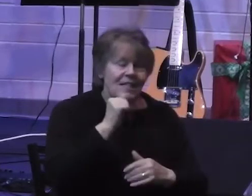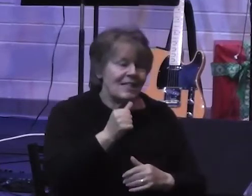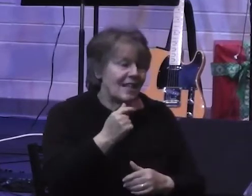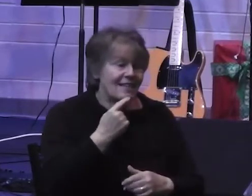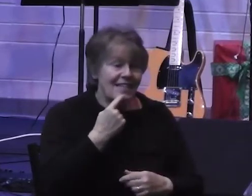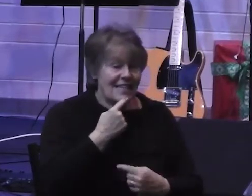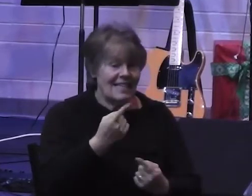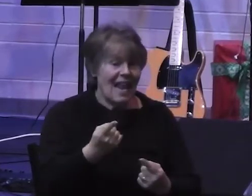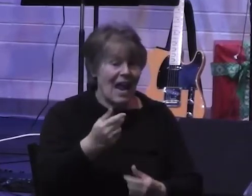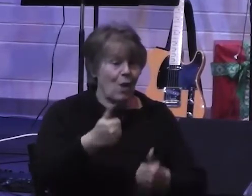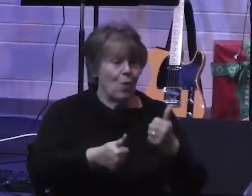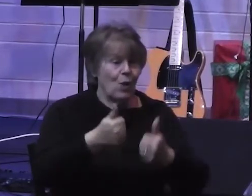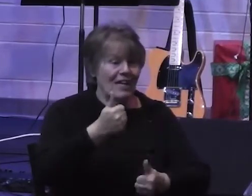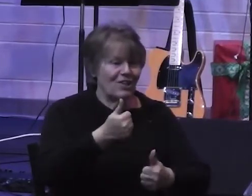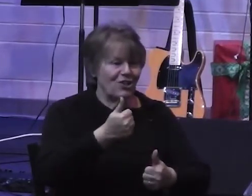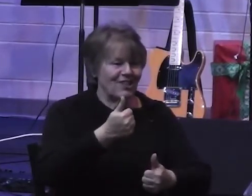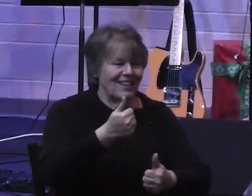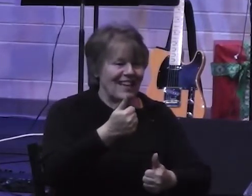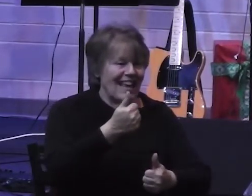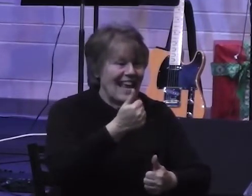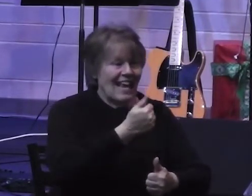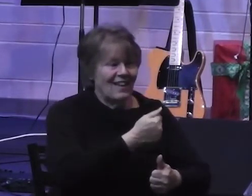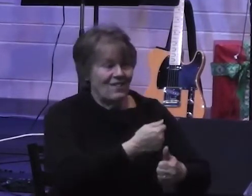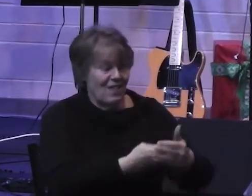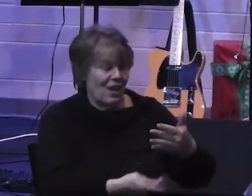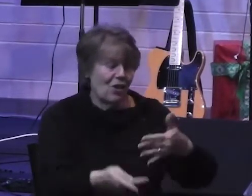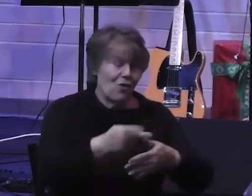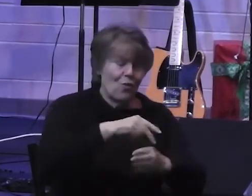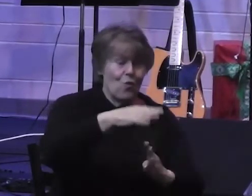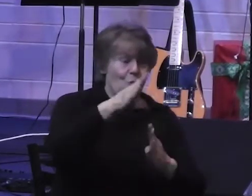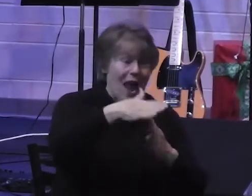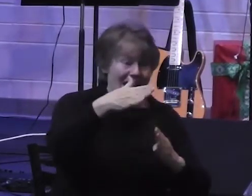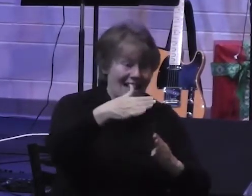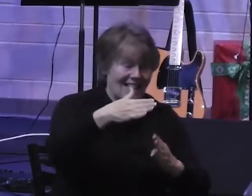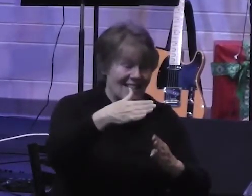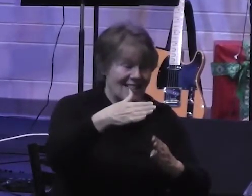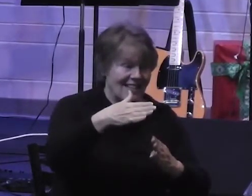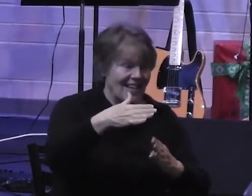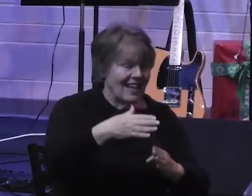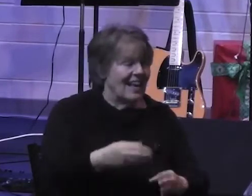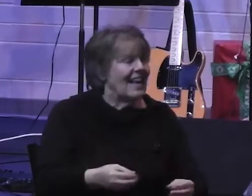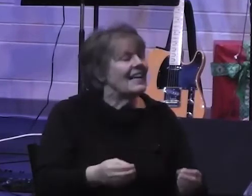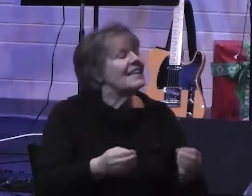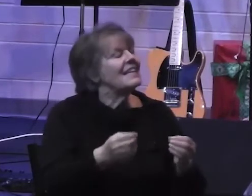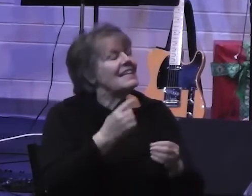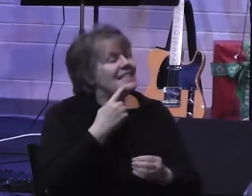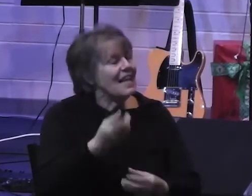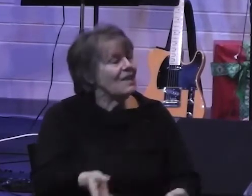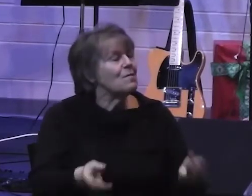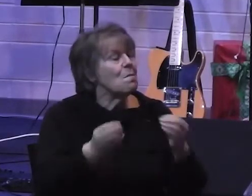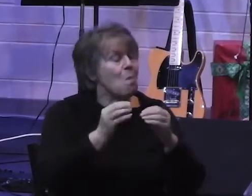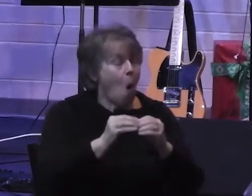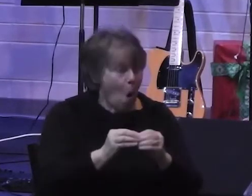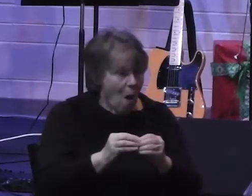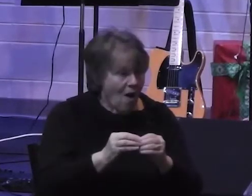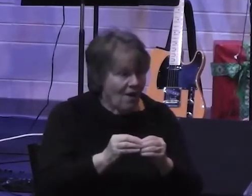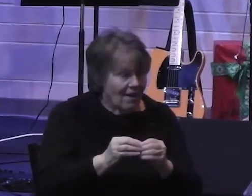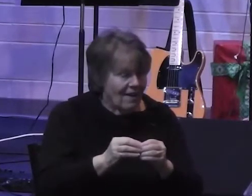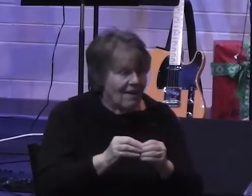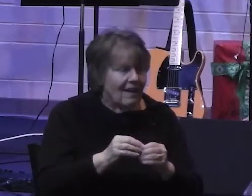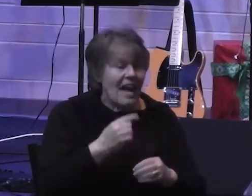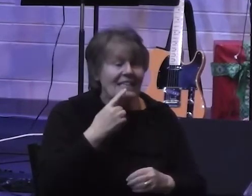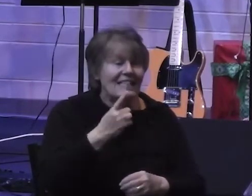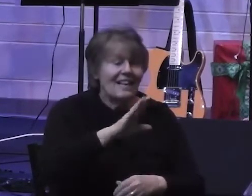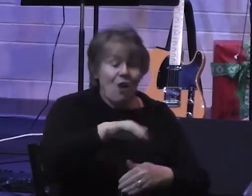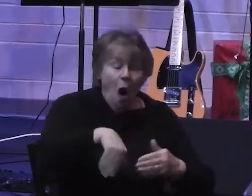say which is the greatest law. He actually goes beyond it and includes all of the prophetic writings, which is another